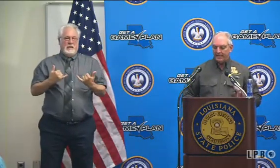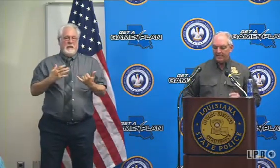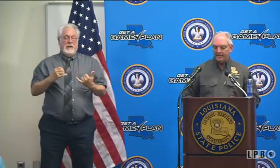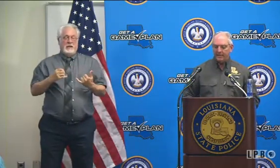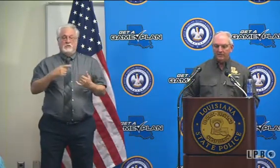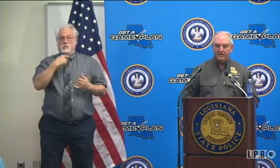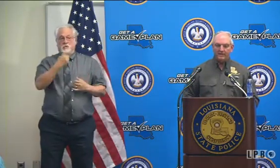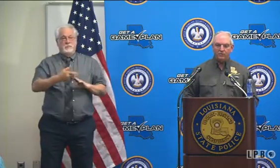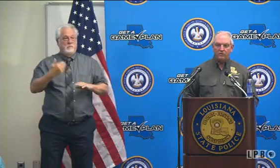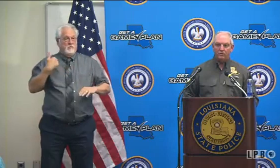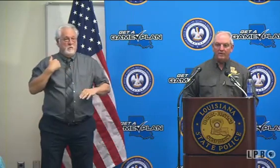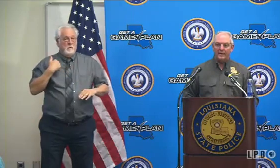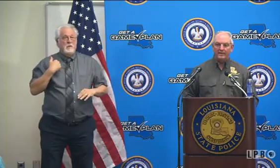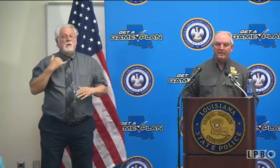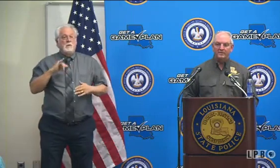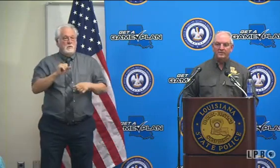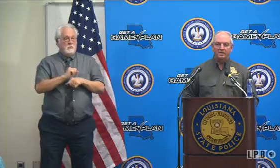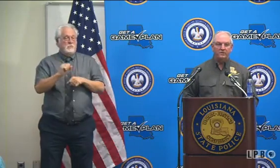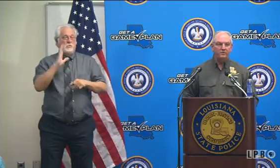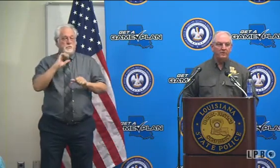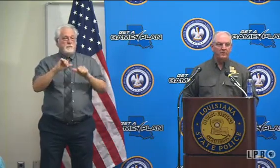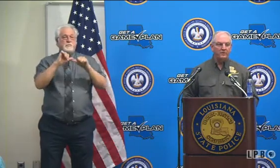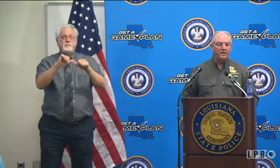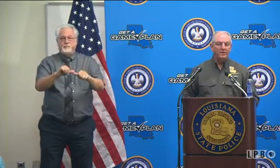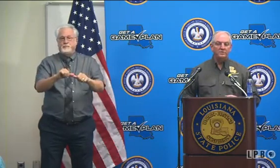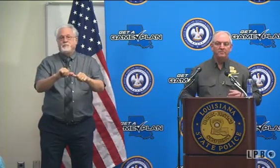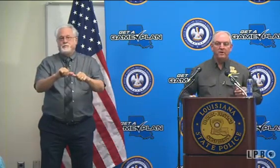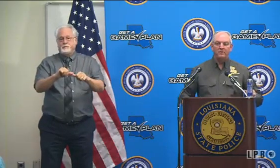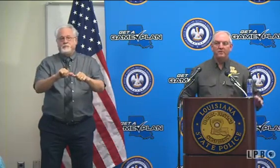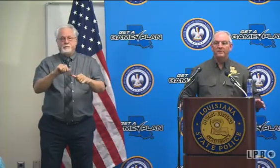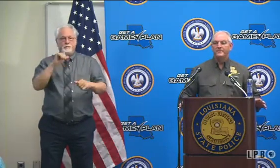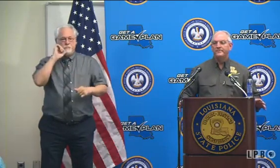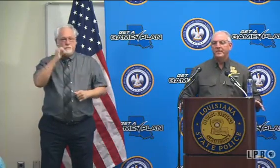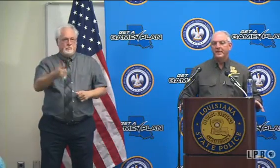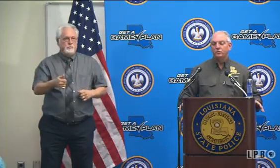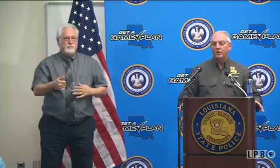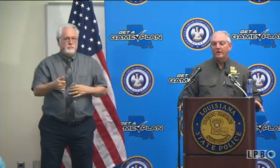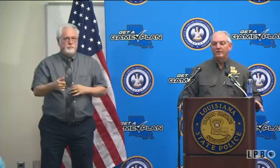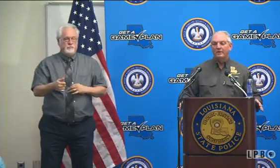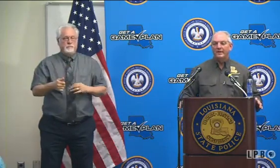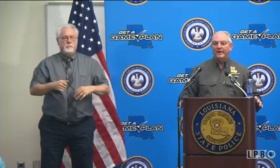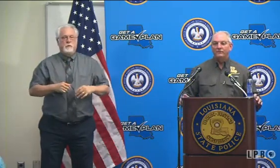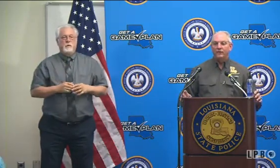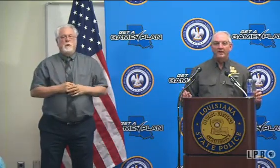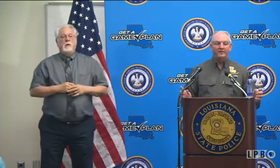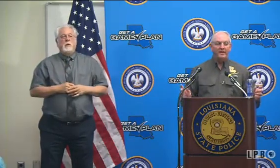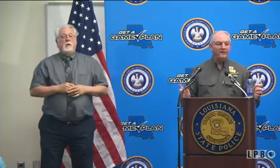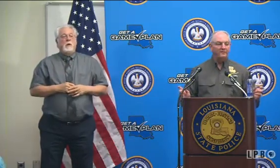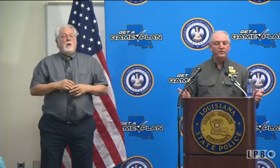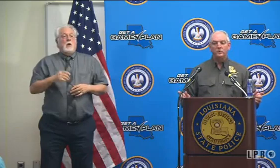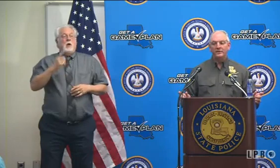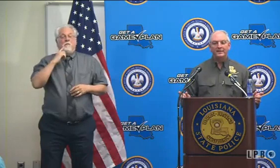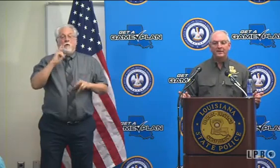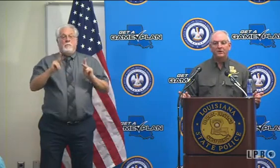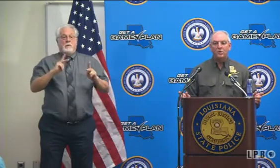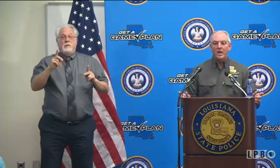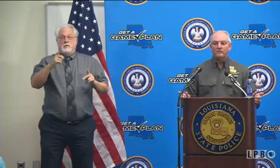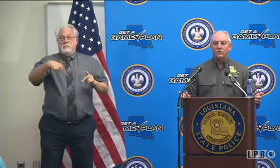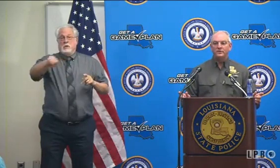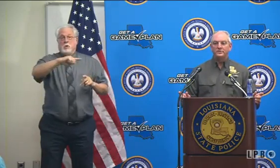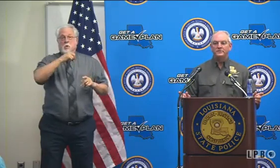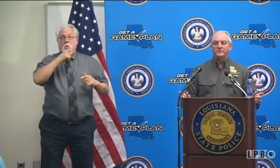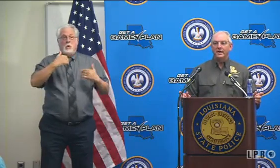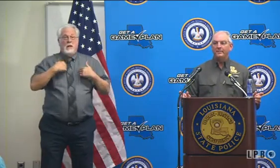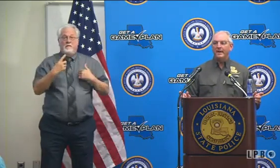I indicated, that work will likely continue tomorrow as well. And for any individuals out there who